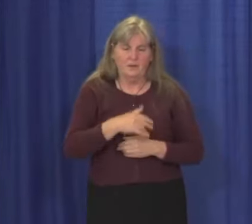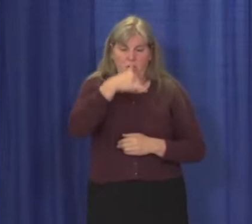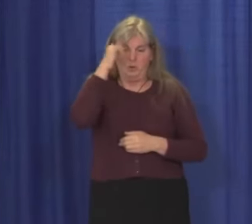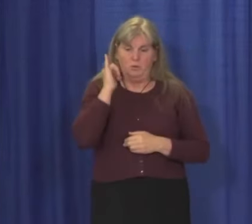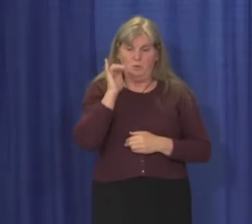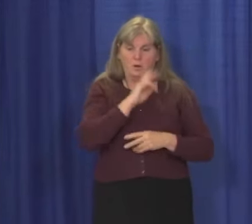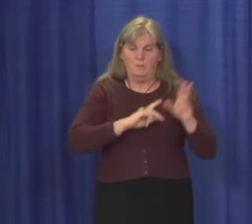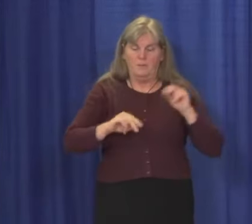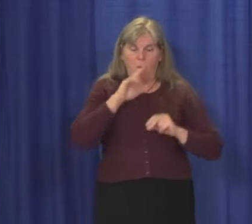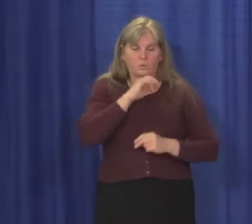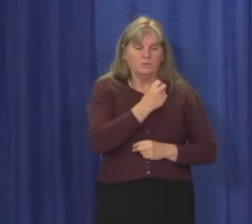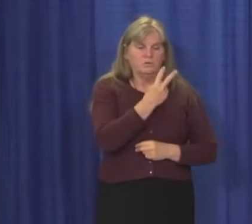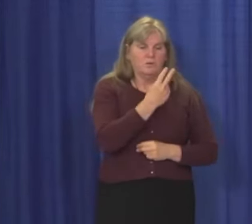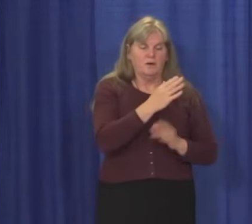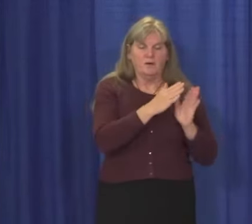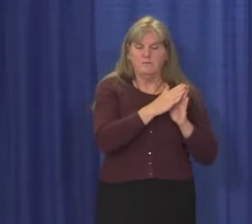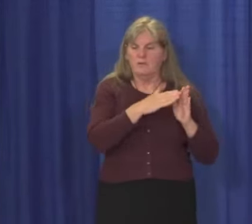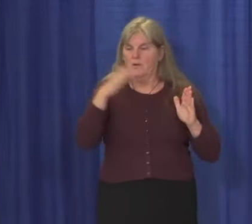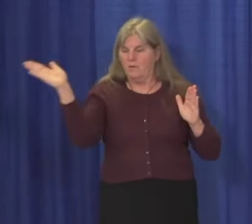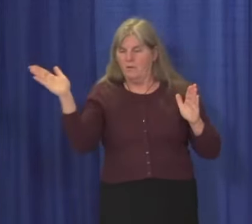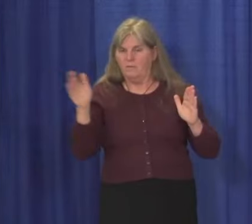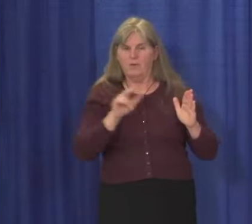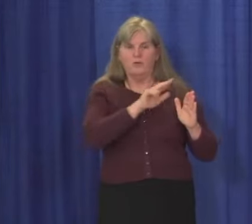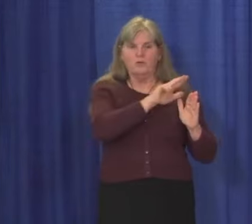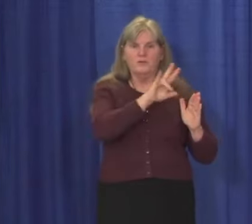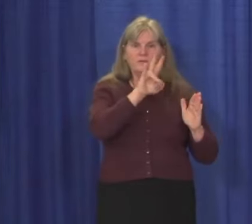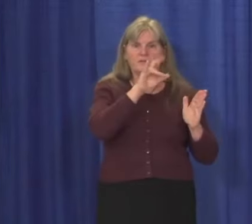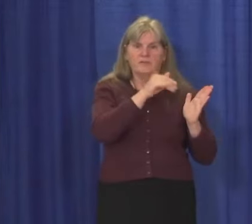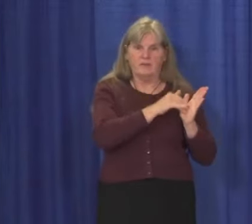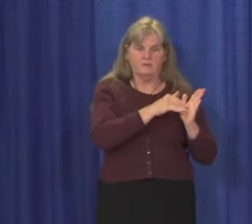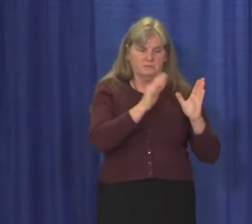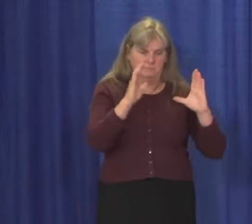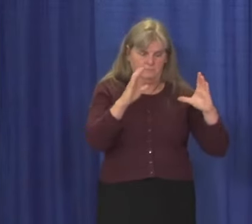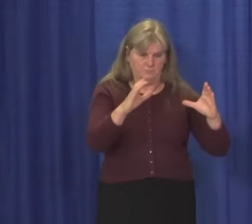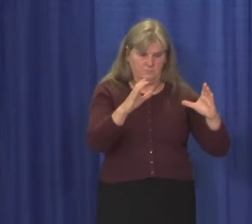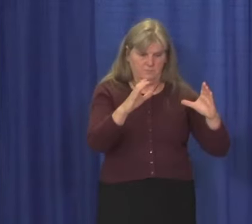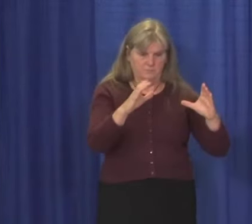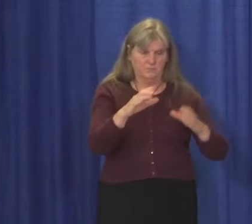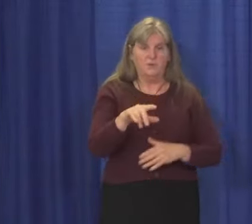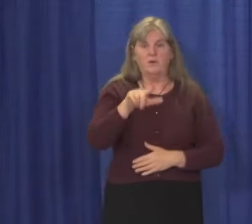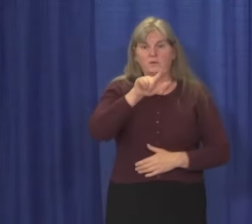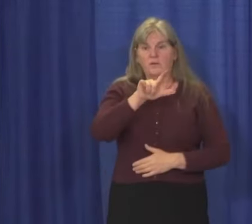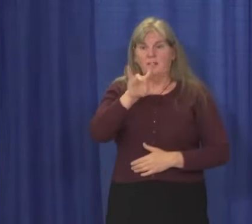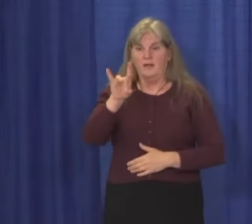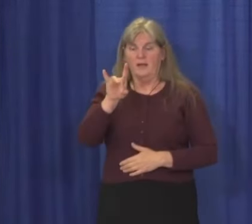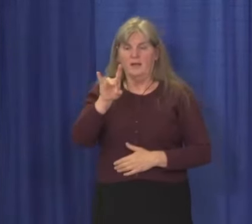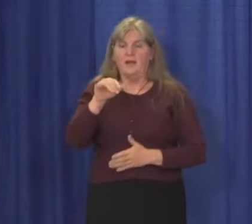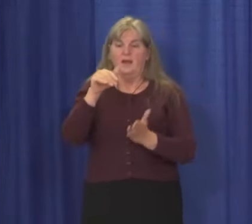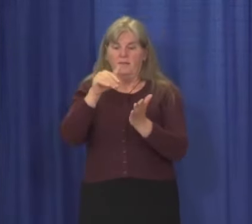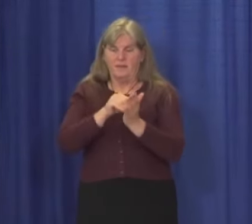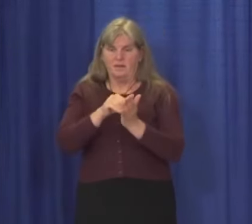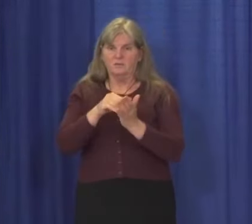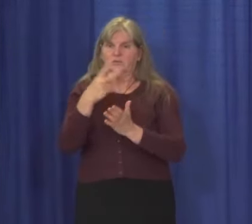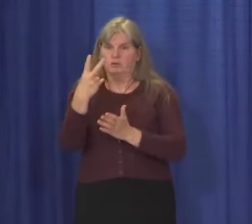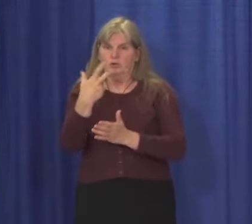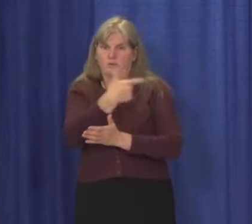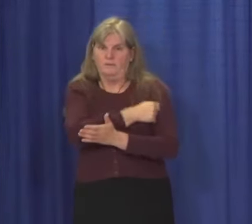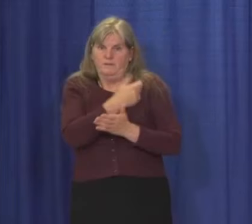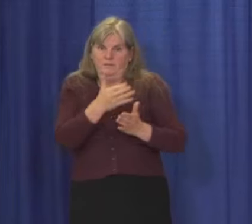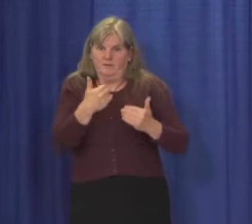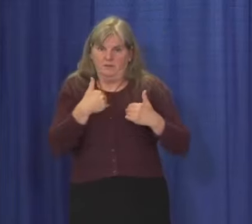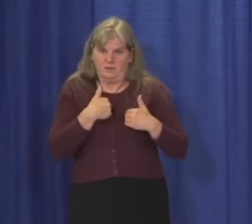Yukoners aged 12 and over is about 37,000. About 28,000 have received 2 doses of